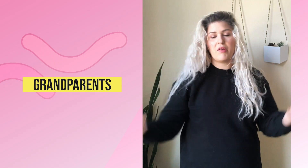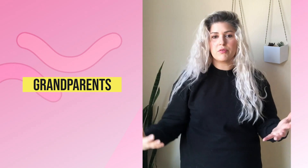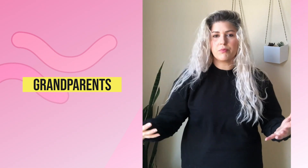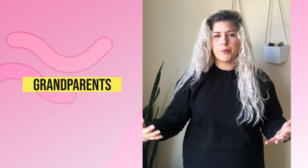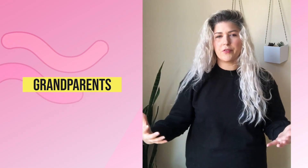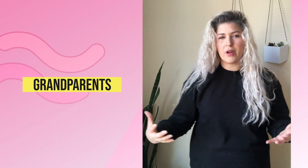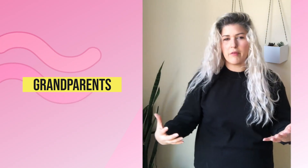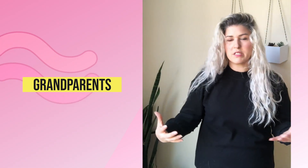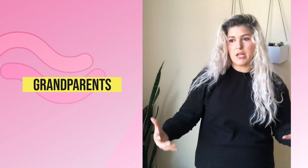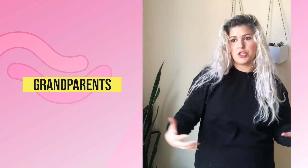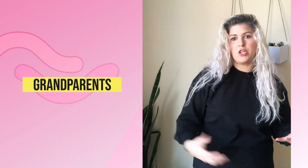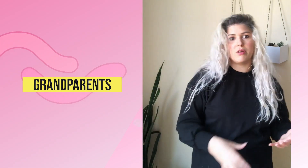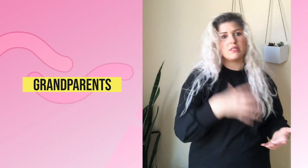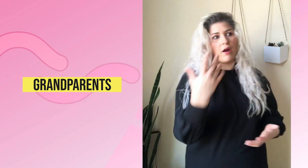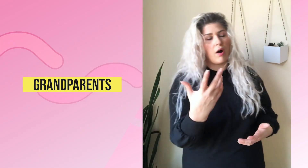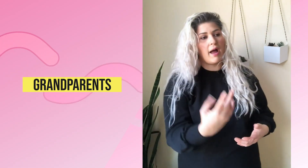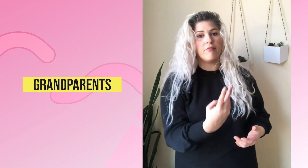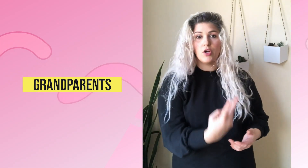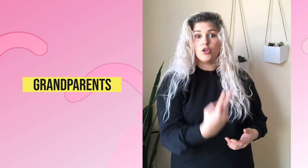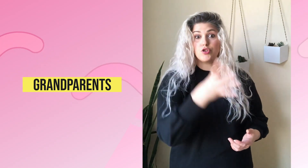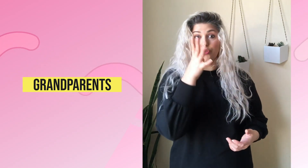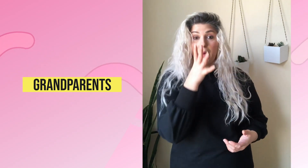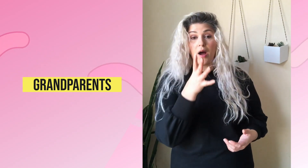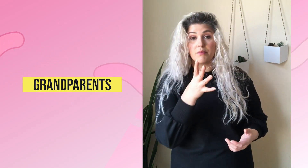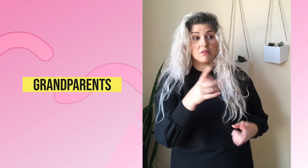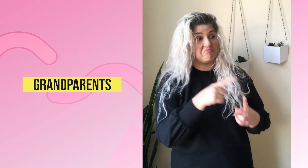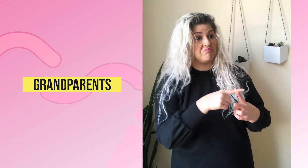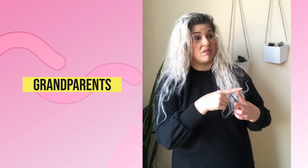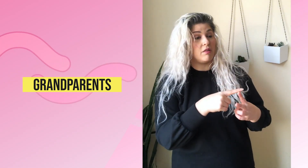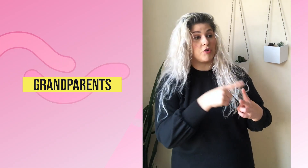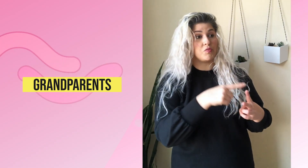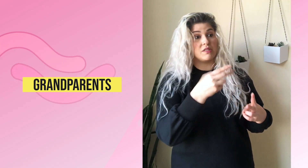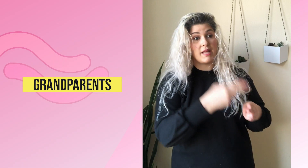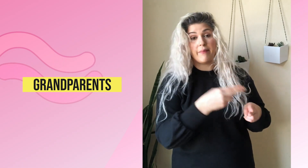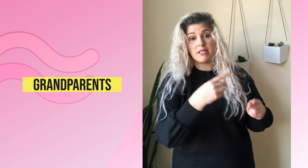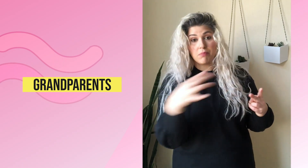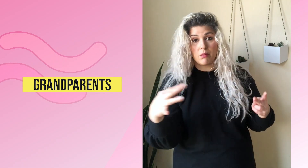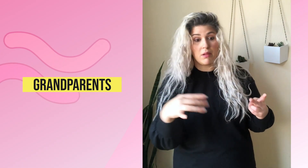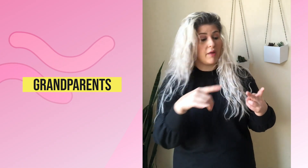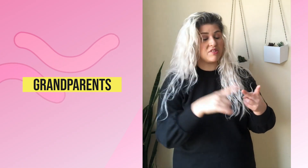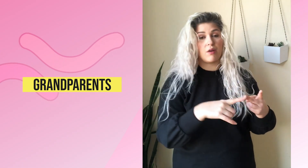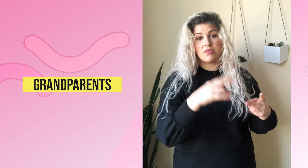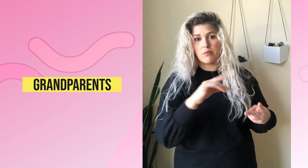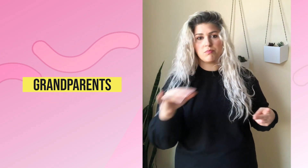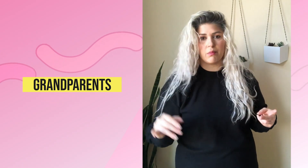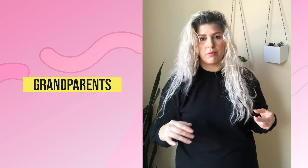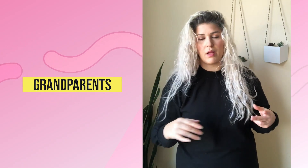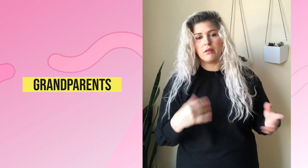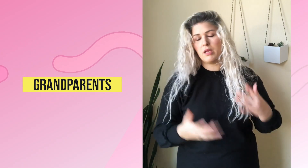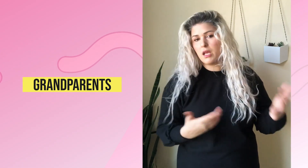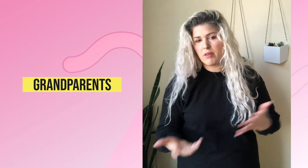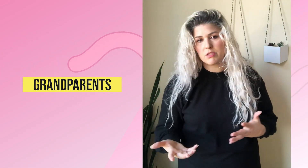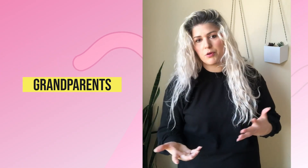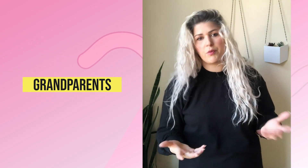if it was appropriate for that conversation, then you can say, oh, I have 2 moms. first one's name is blah, blah, blah. The second one's name is blah, blah,